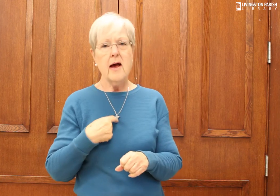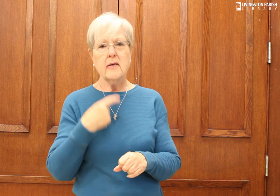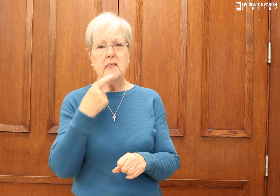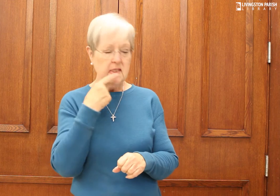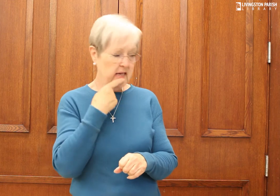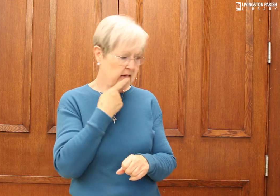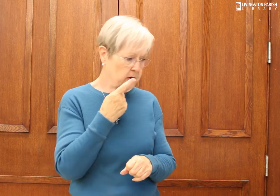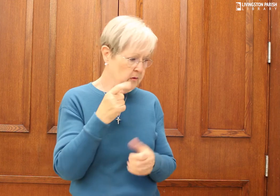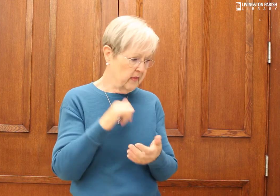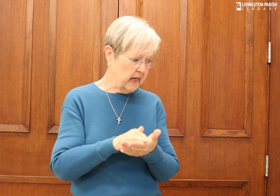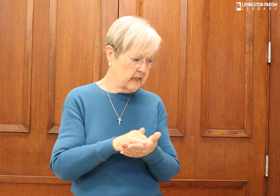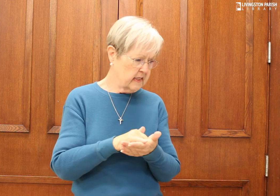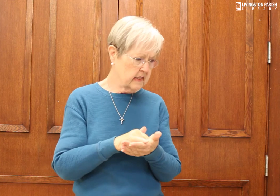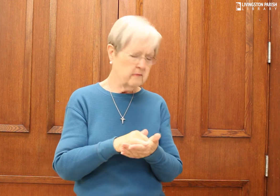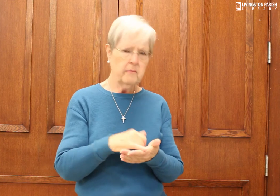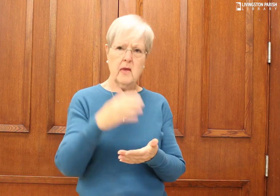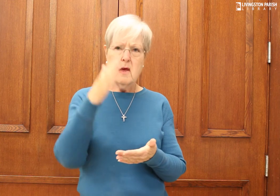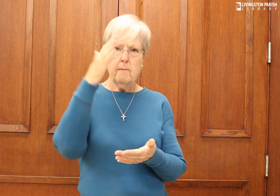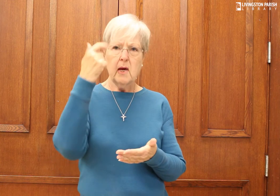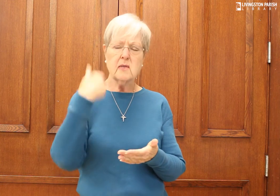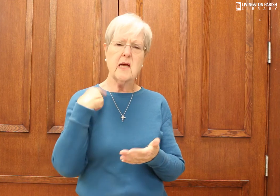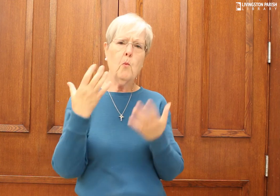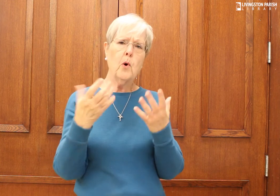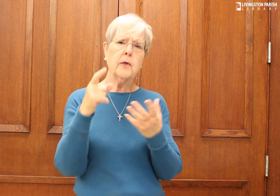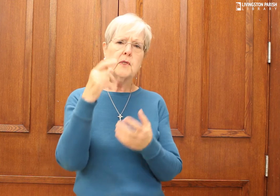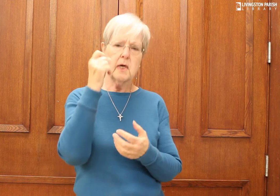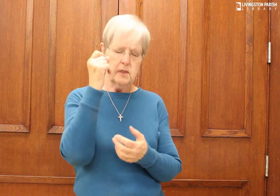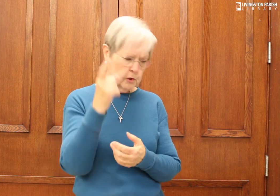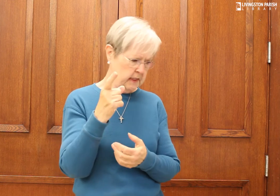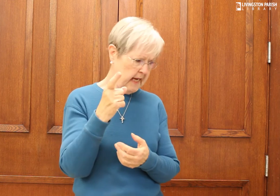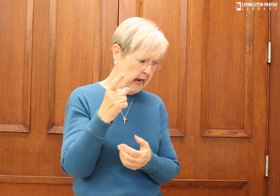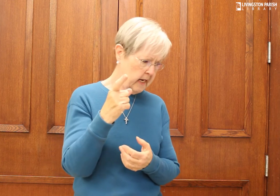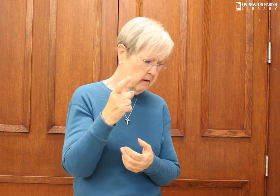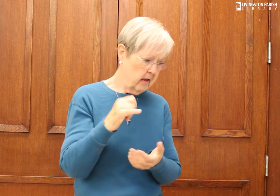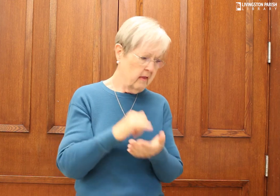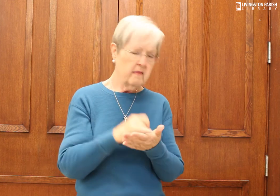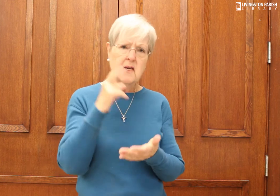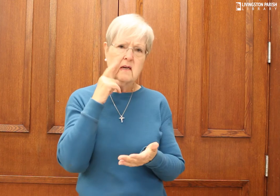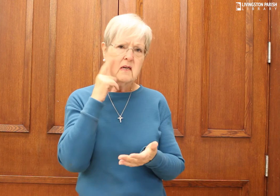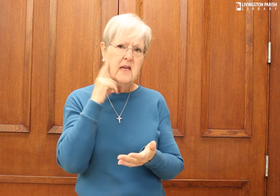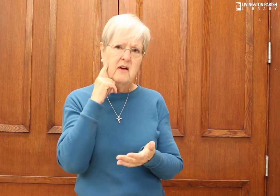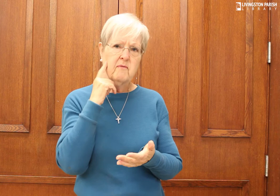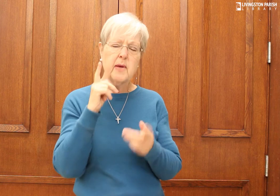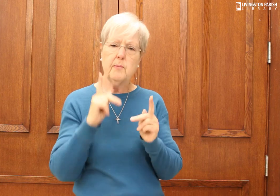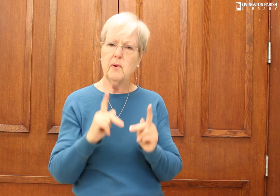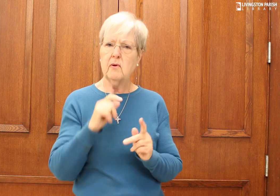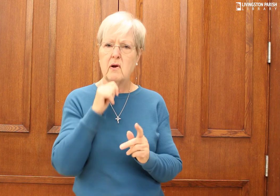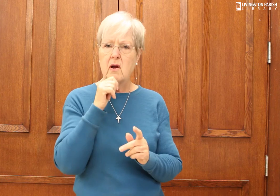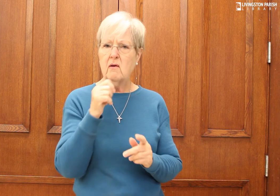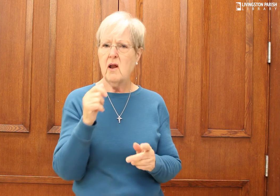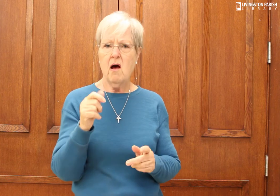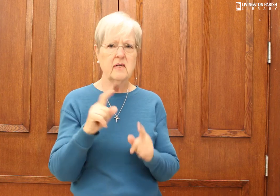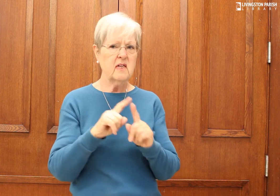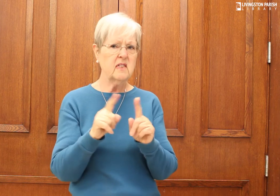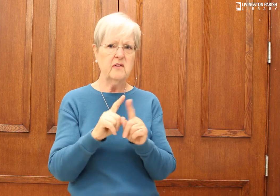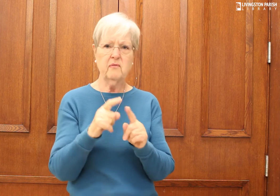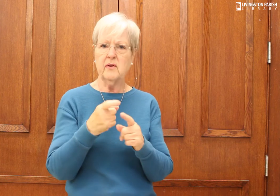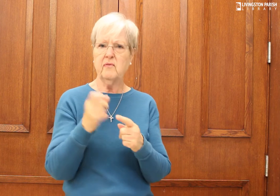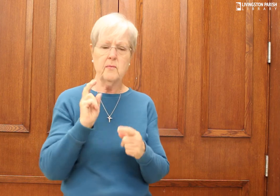I tell you this because I want you to understand that deaf people are not different from